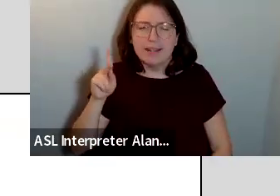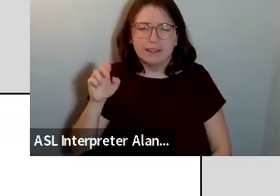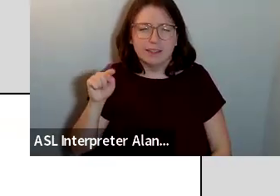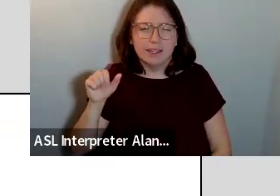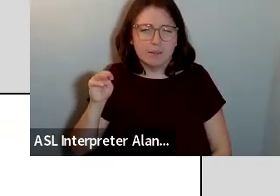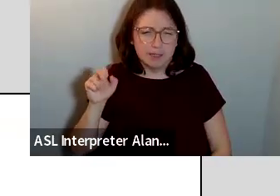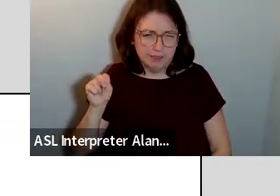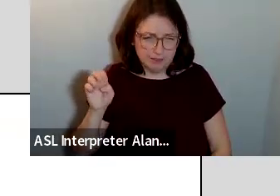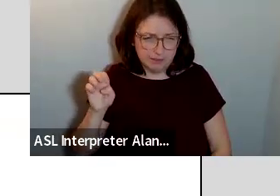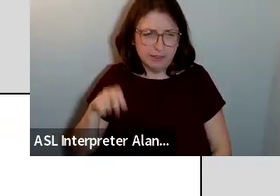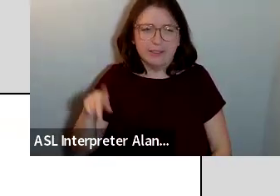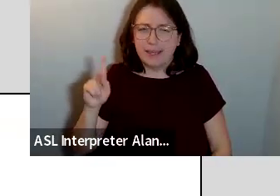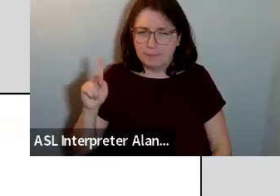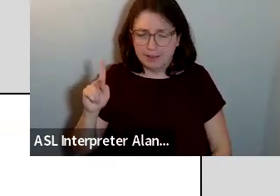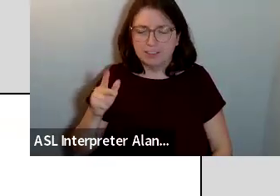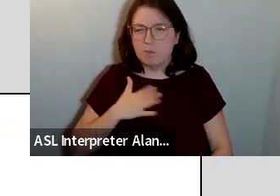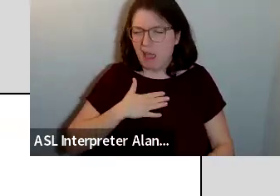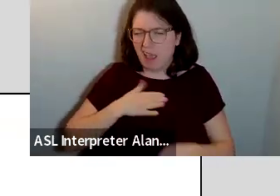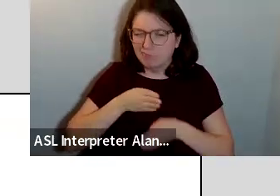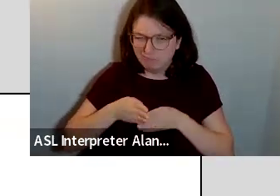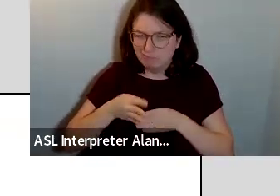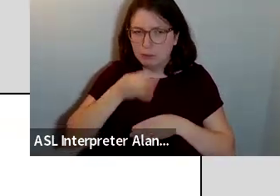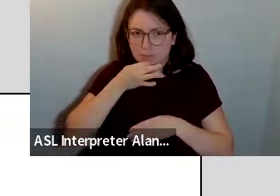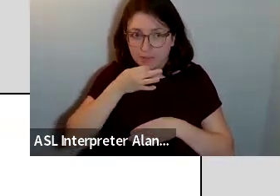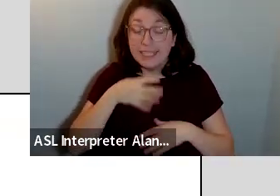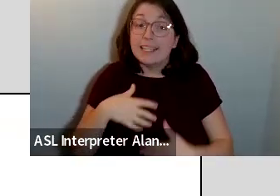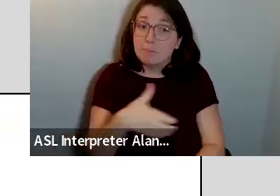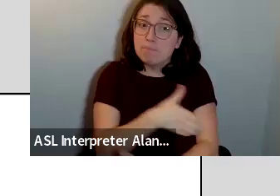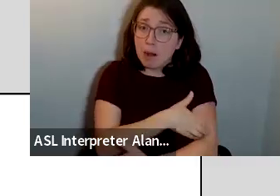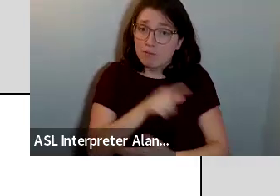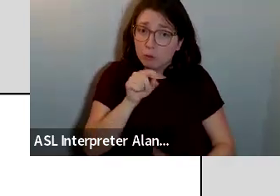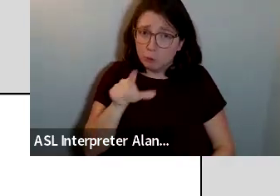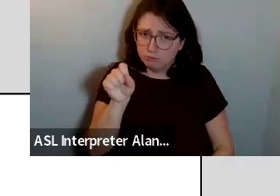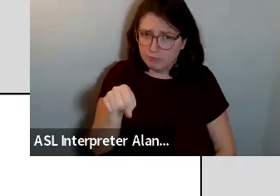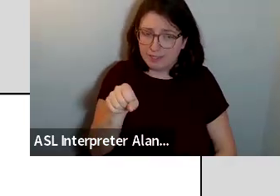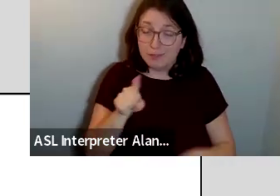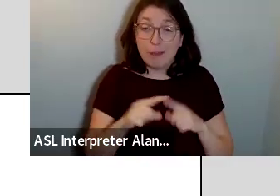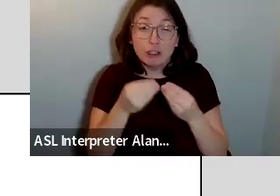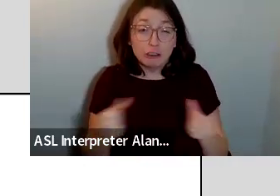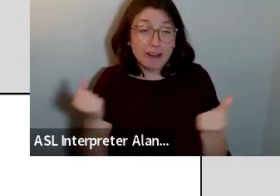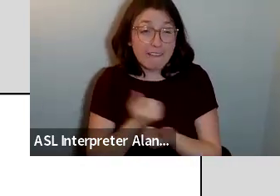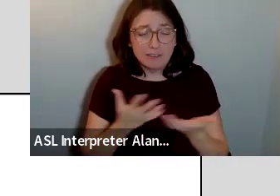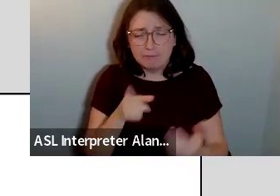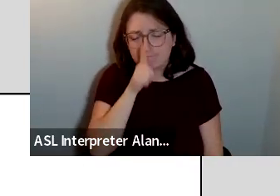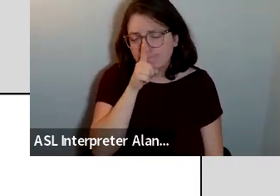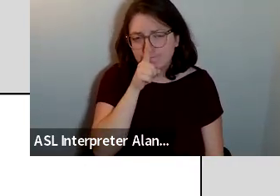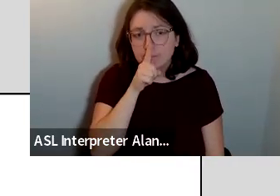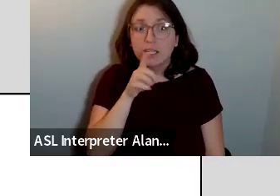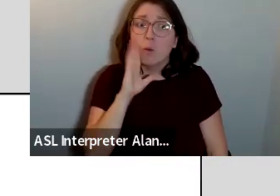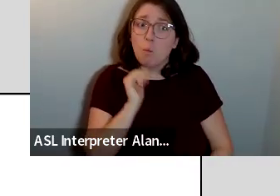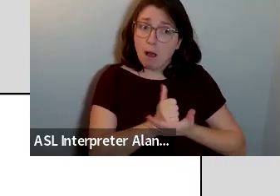expertise resides. It's a powerful tool, but it's not a cure-all. It can help some people, but it